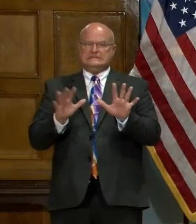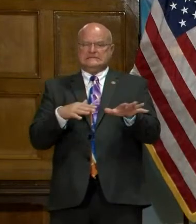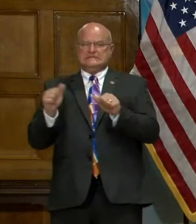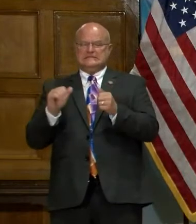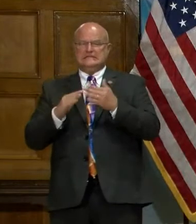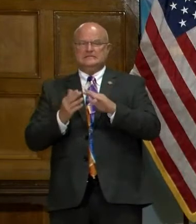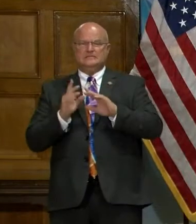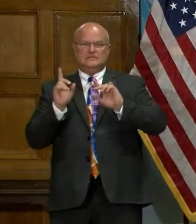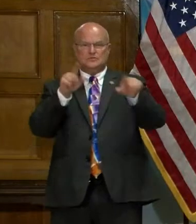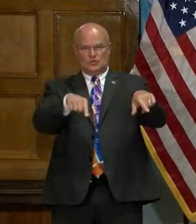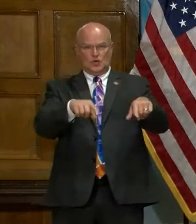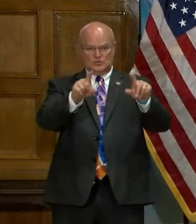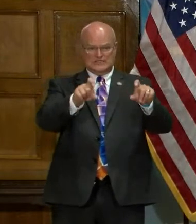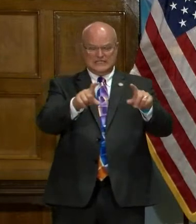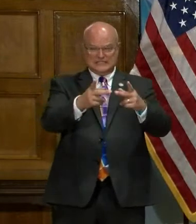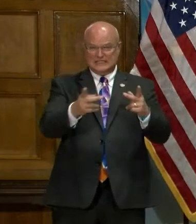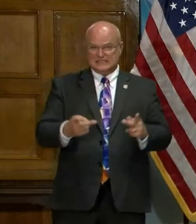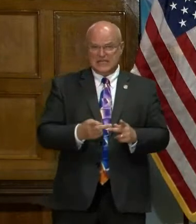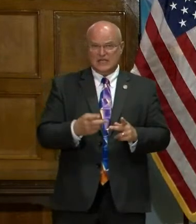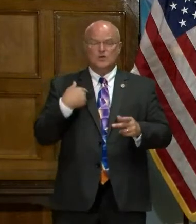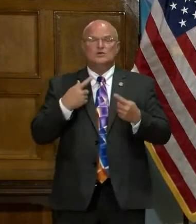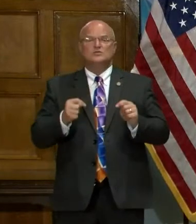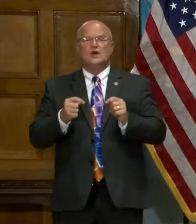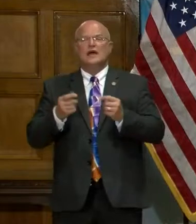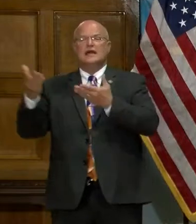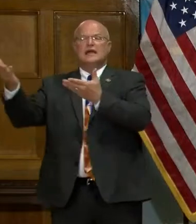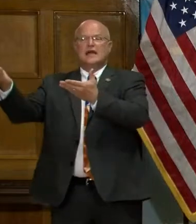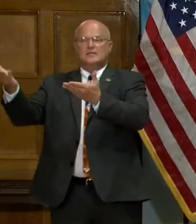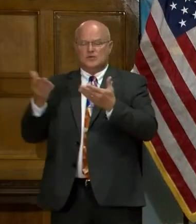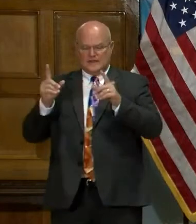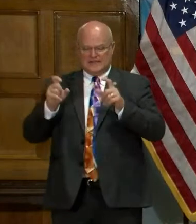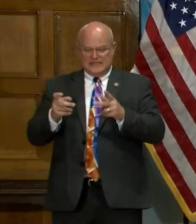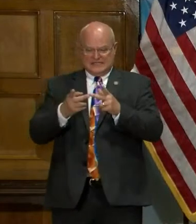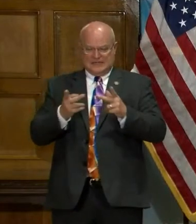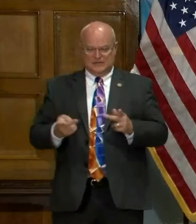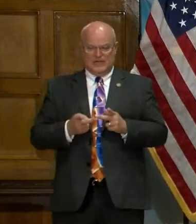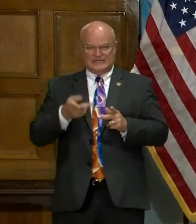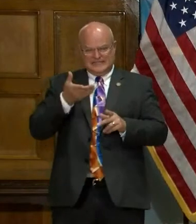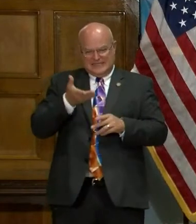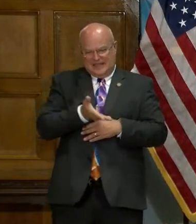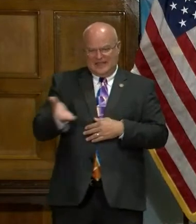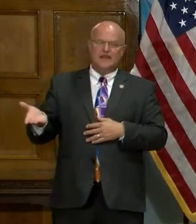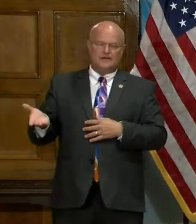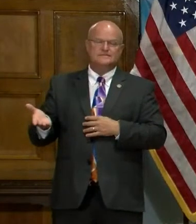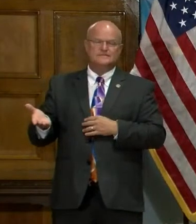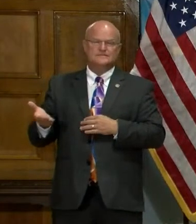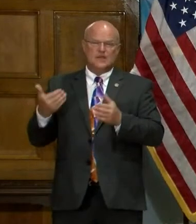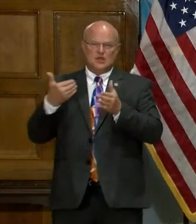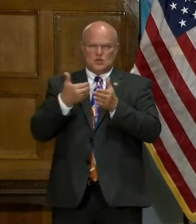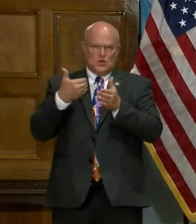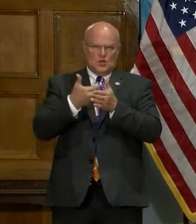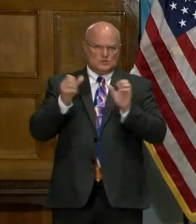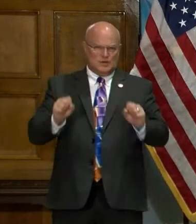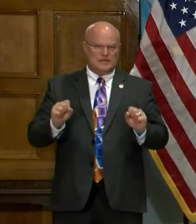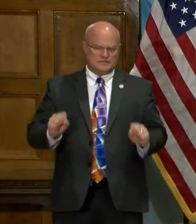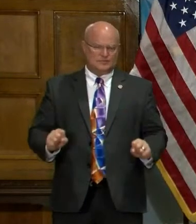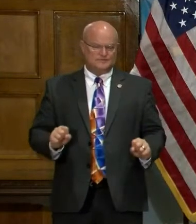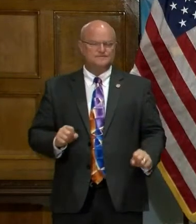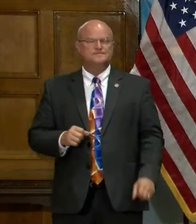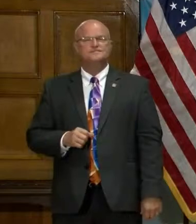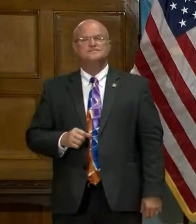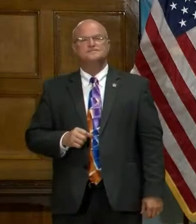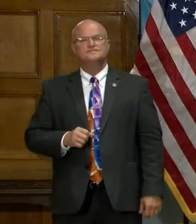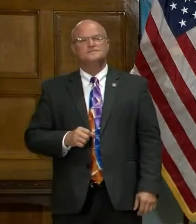their community to go to testing sites. We're going to try and bring those testing capabilities as close to them as we